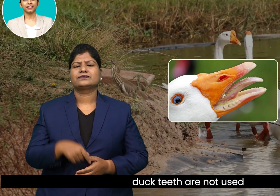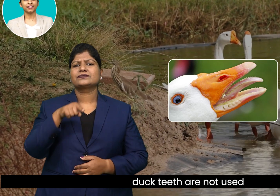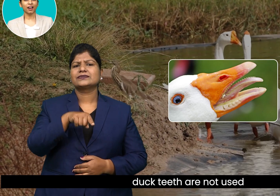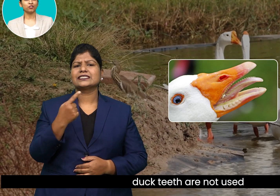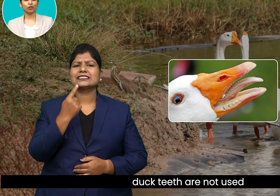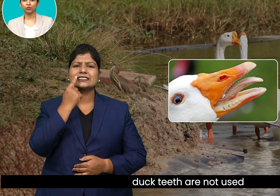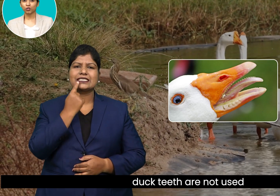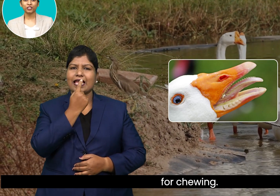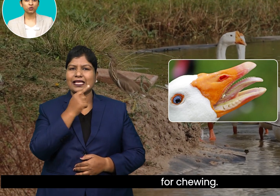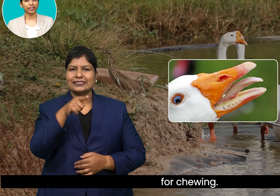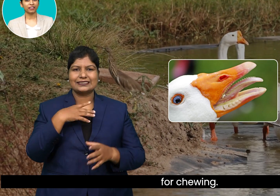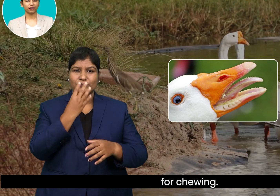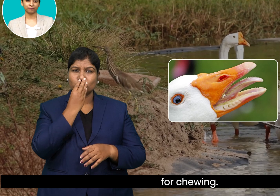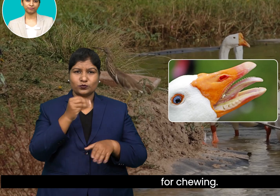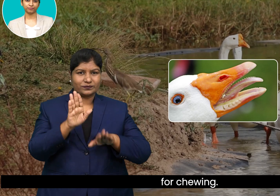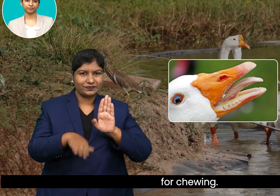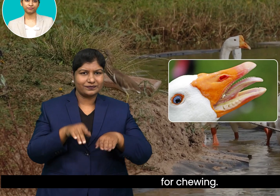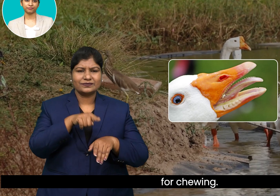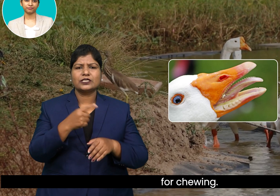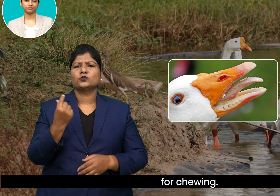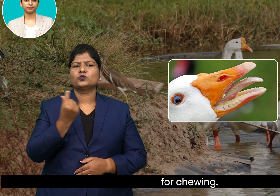Duck teeth are not used for chewing.